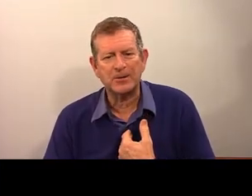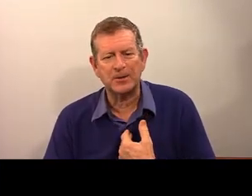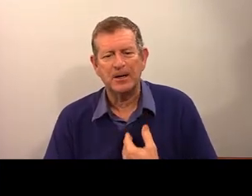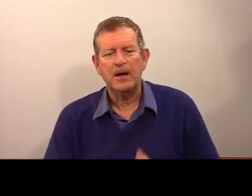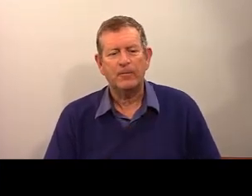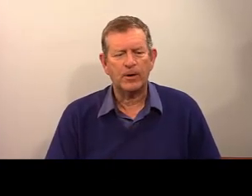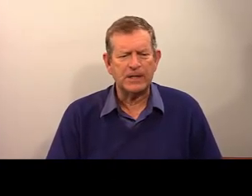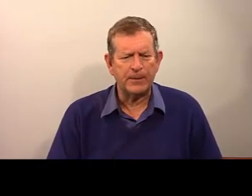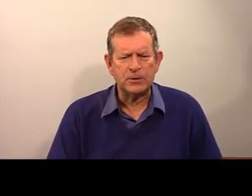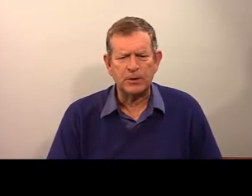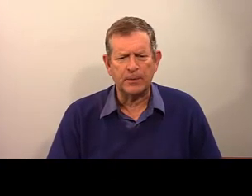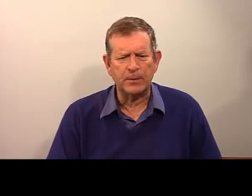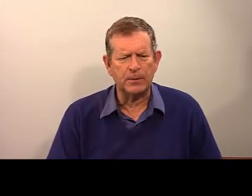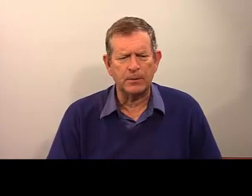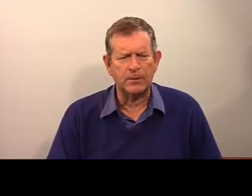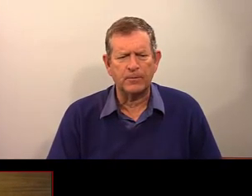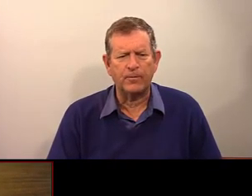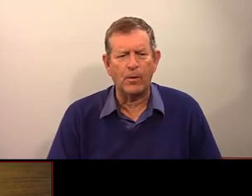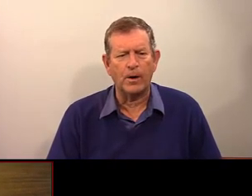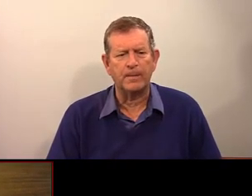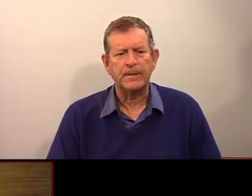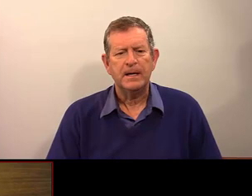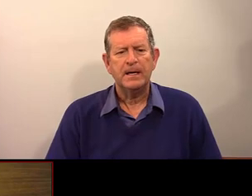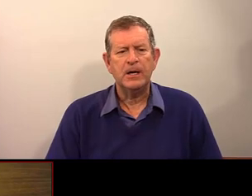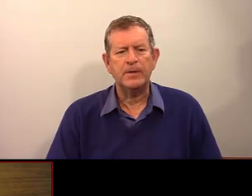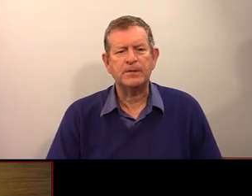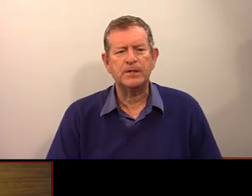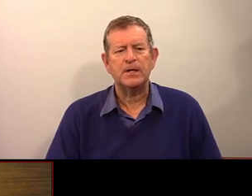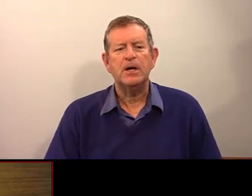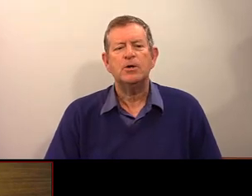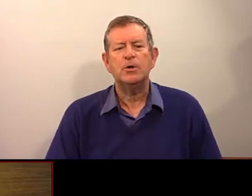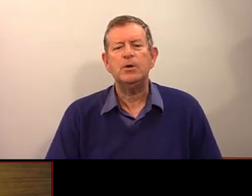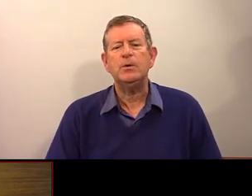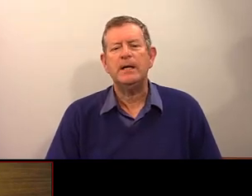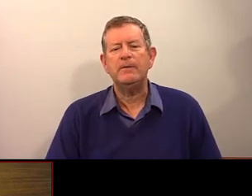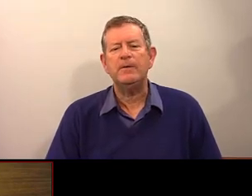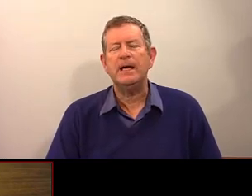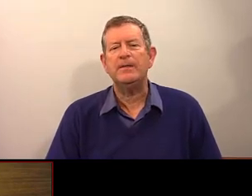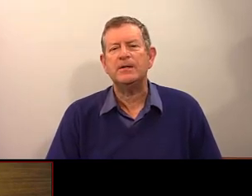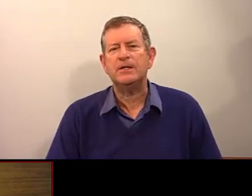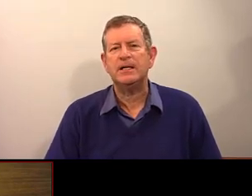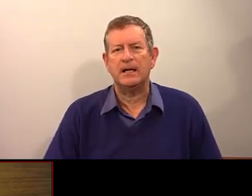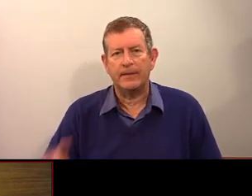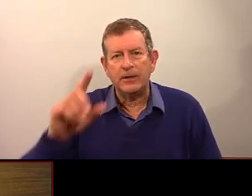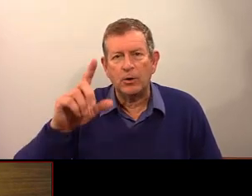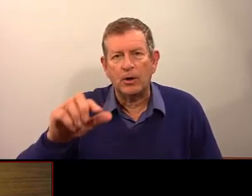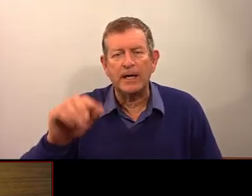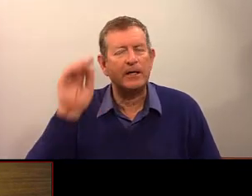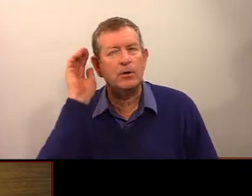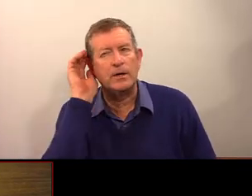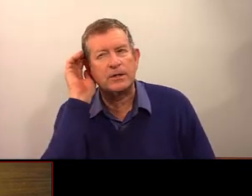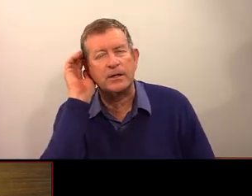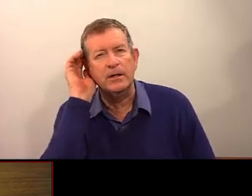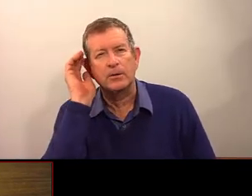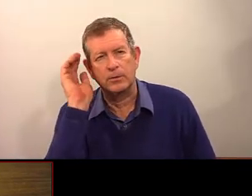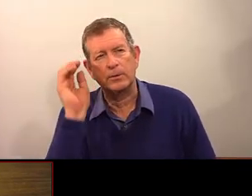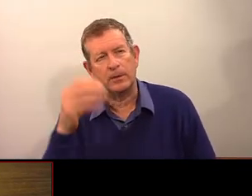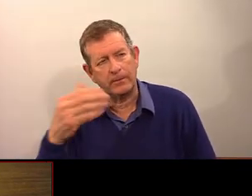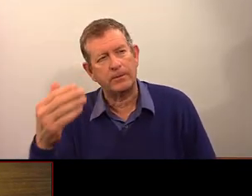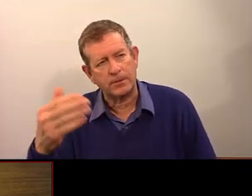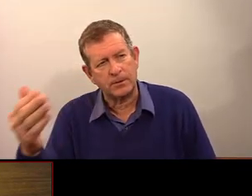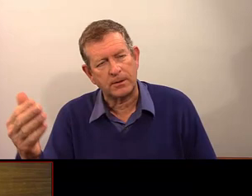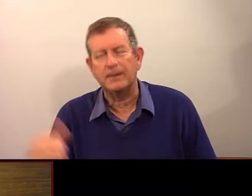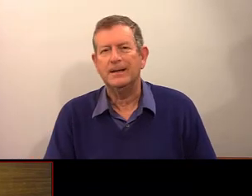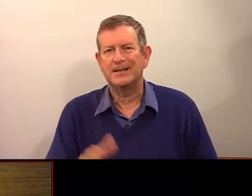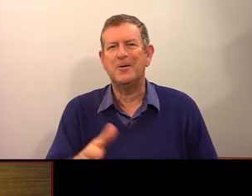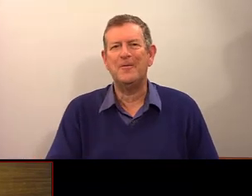my answer. For example, let's do number 4. Here this is, do you live in the city? And then you'll click and you'll listen. Do you